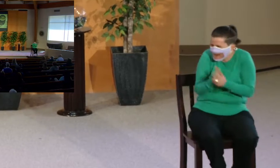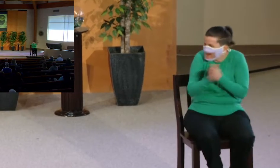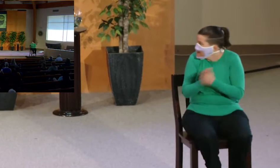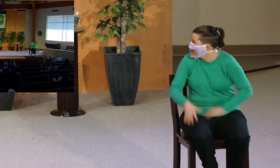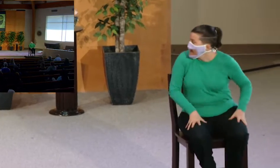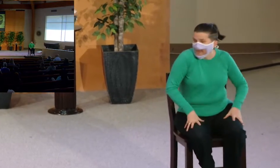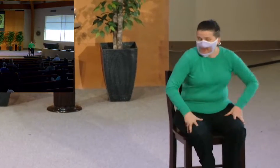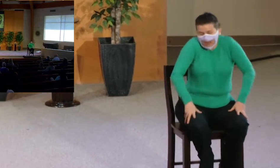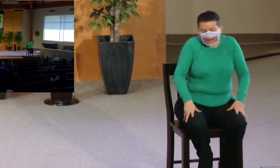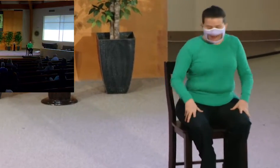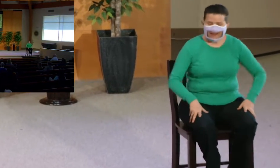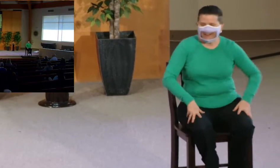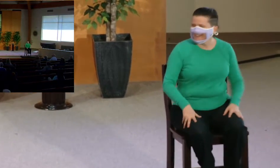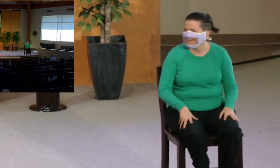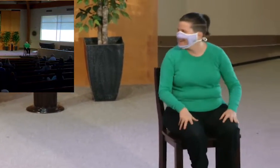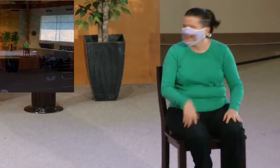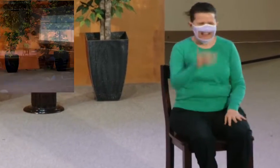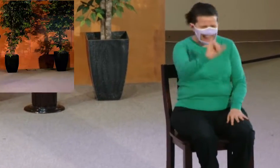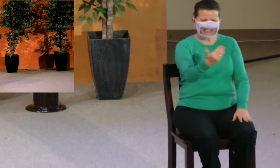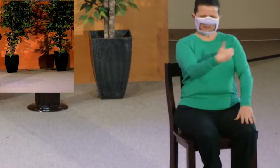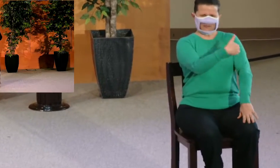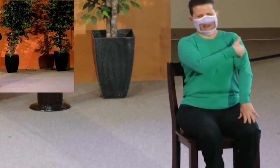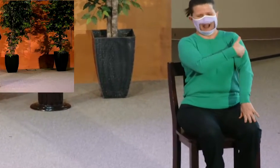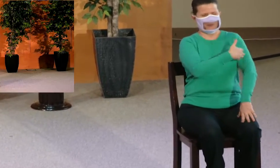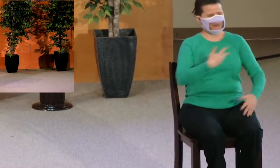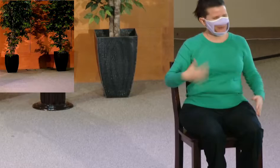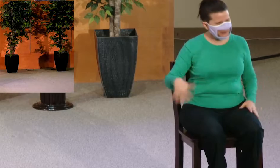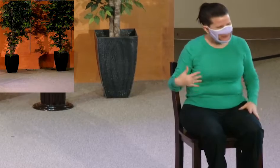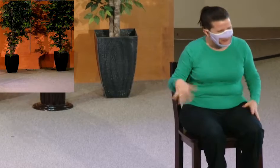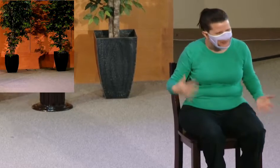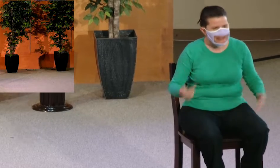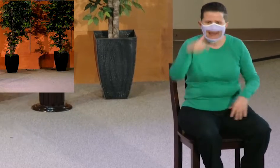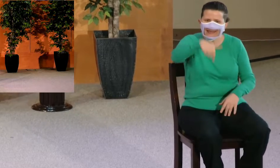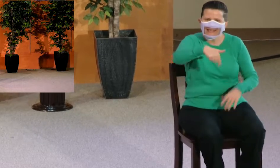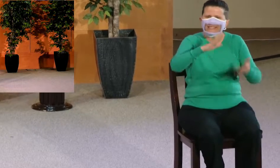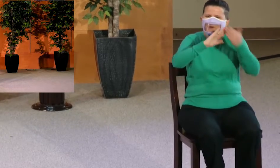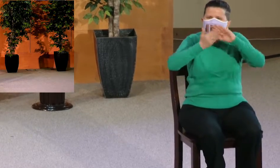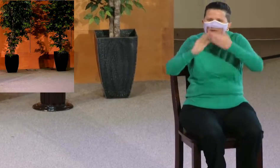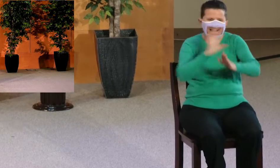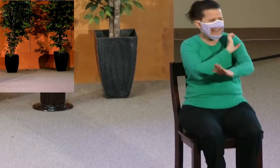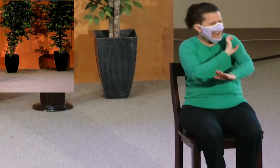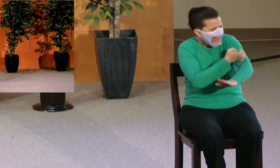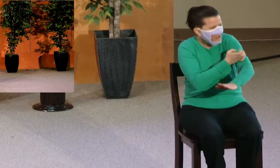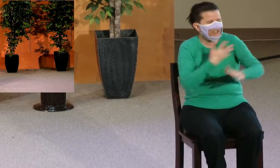Whew. That is some power here. I love the energy of this community. It